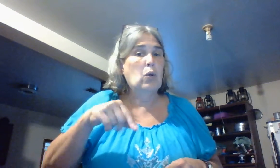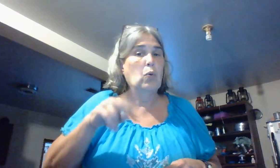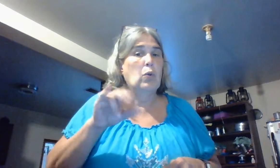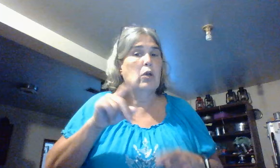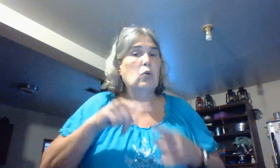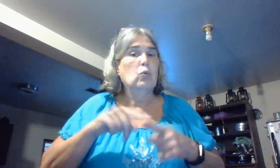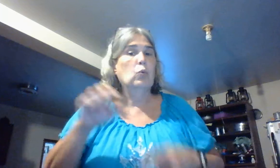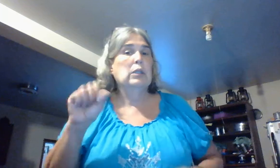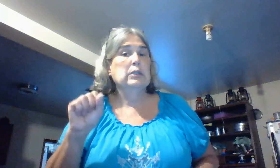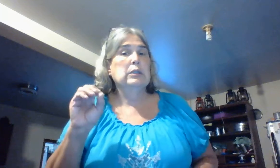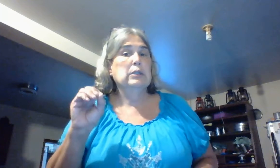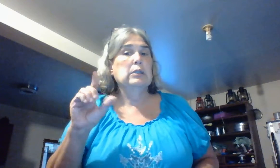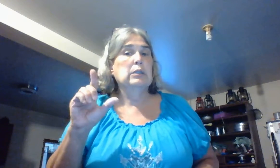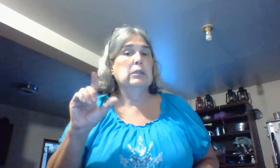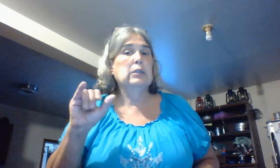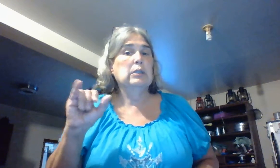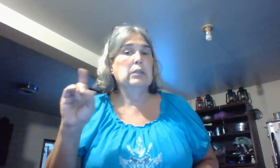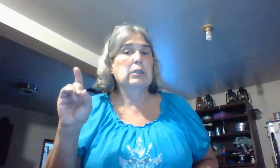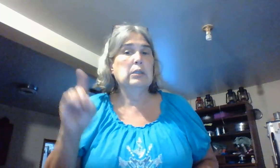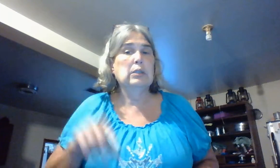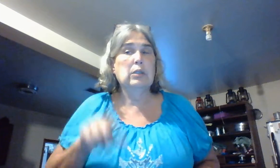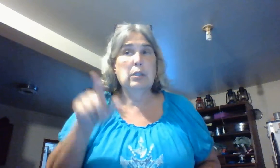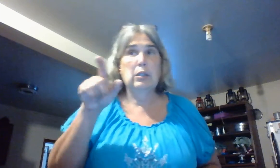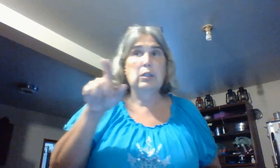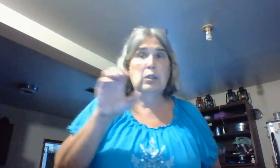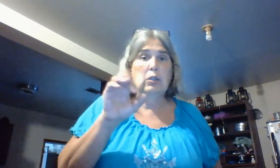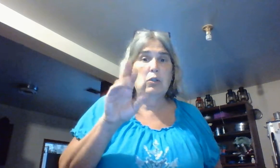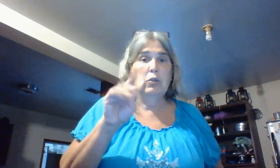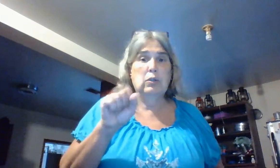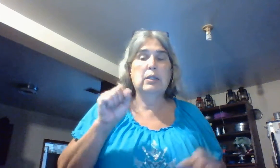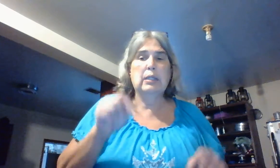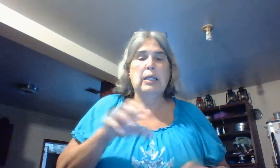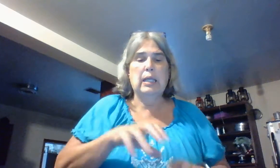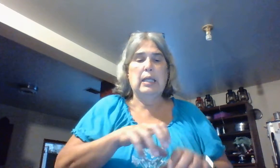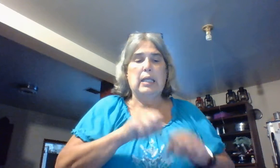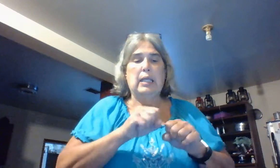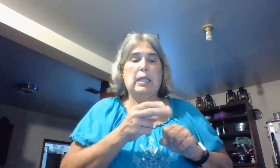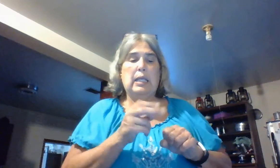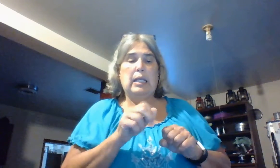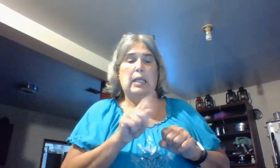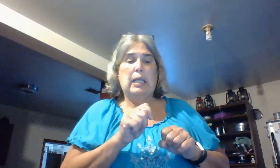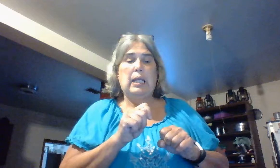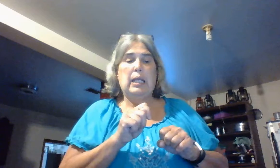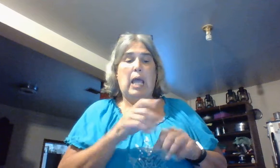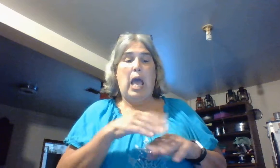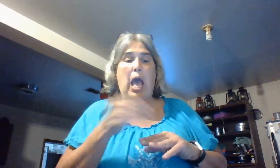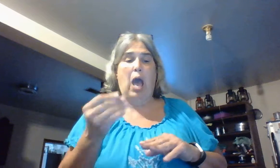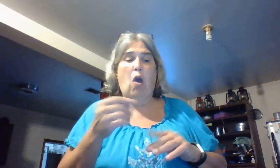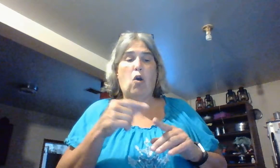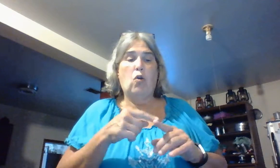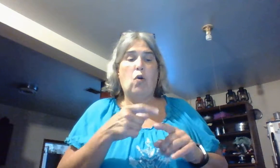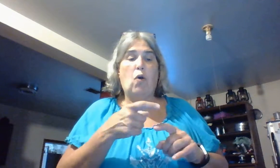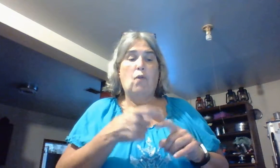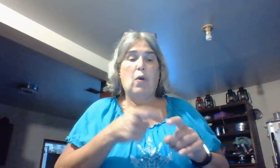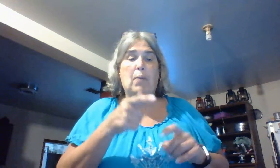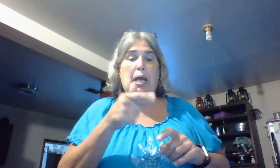Curtis? You have to take the heat out of it to make it go from a gas form to a liquid form. Okay, what's another way